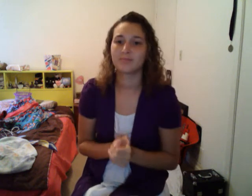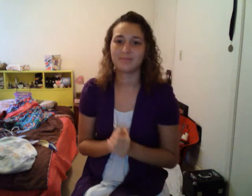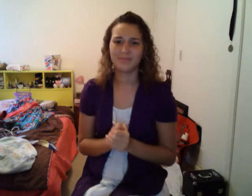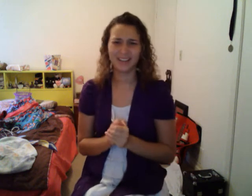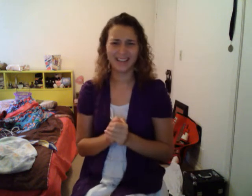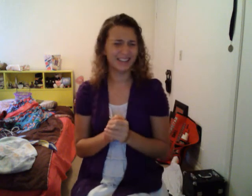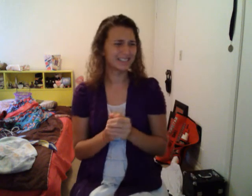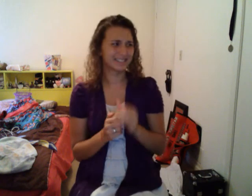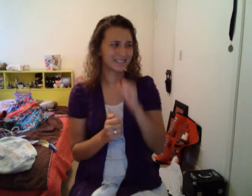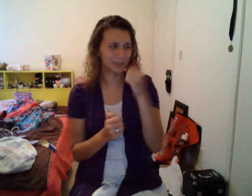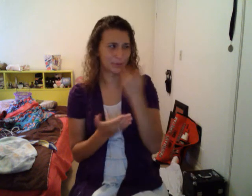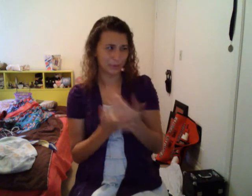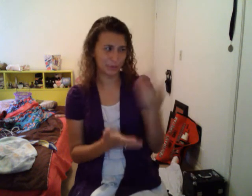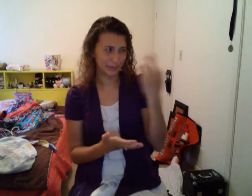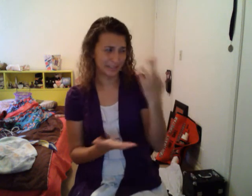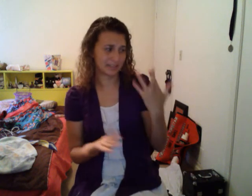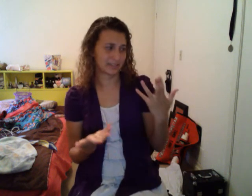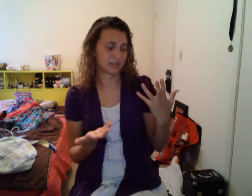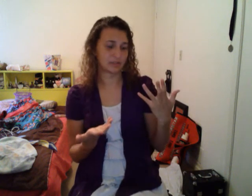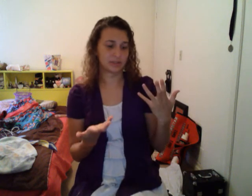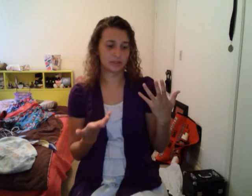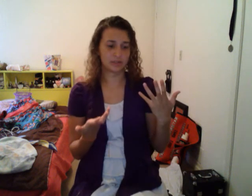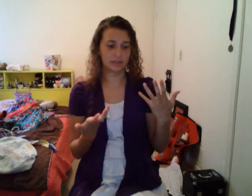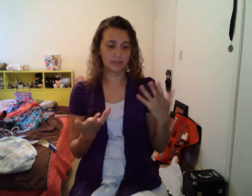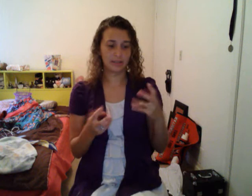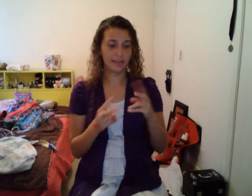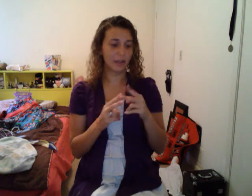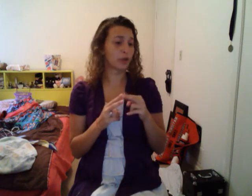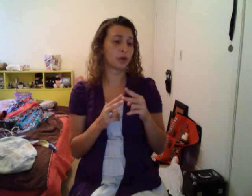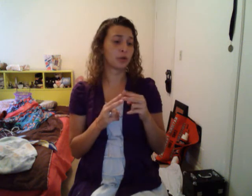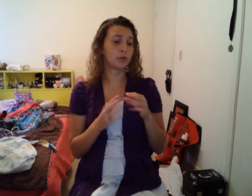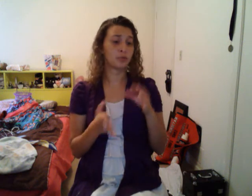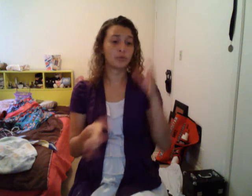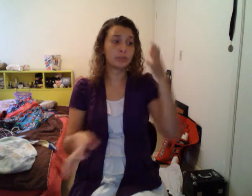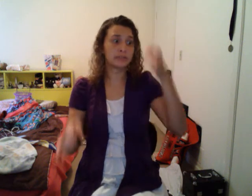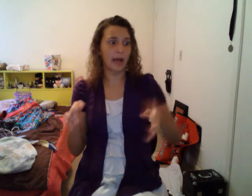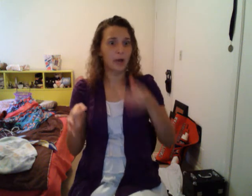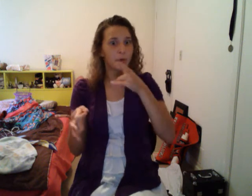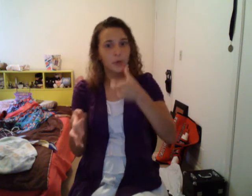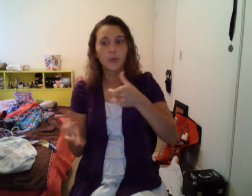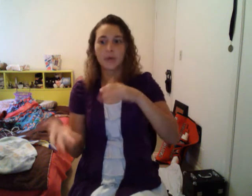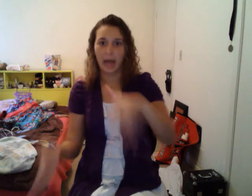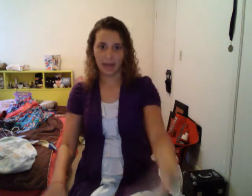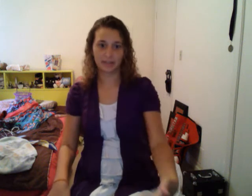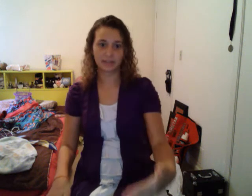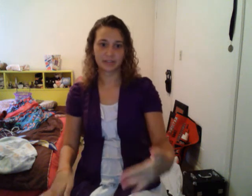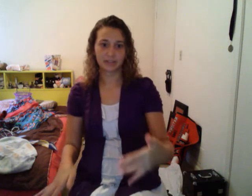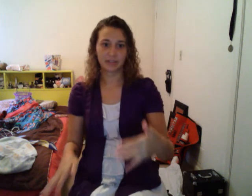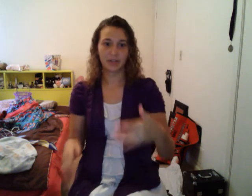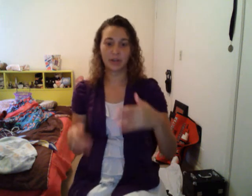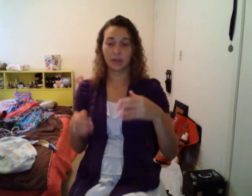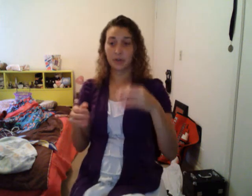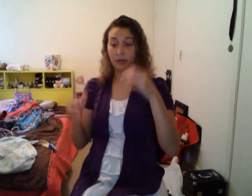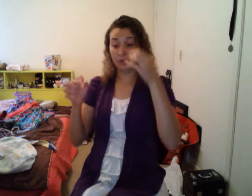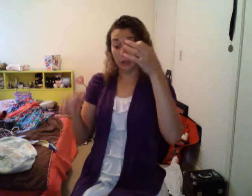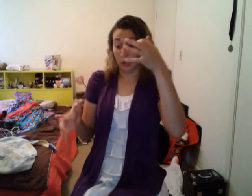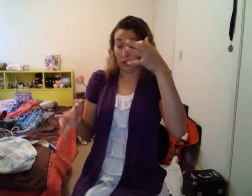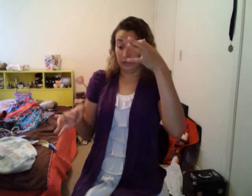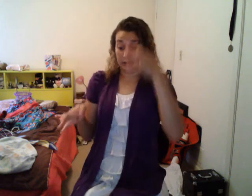reason, because you choose to, it's either way you have to choose who dies, because you either choose to turn and kill the person, which is an active conscious